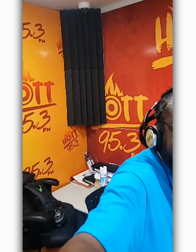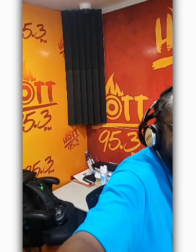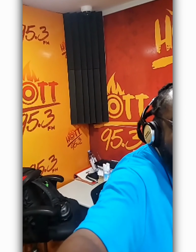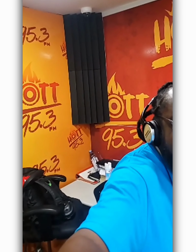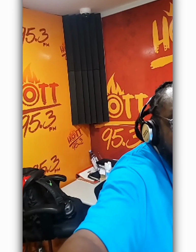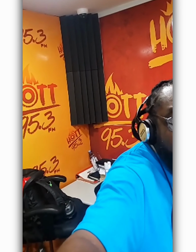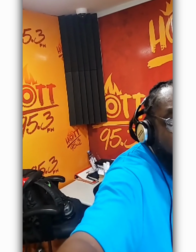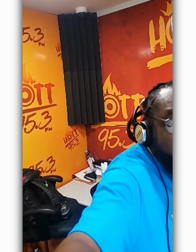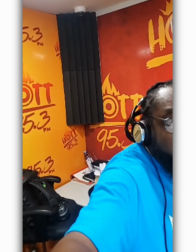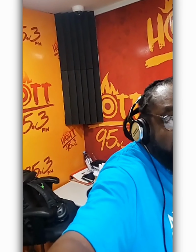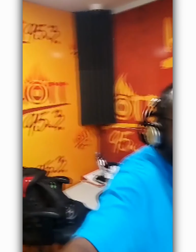Yeah,